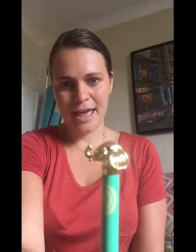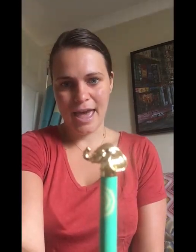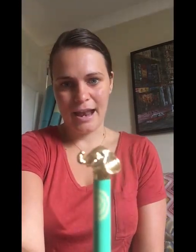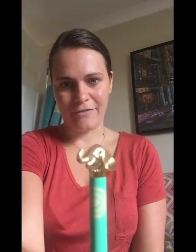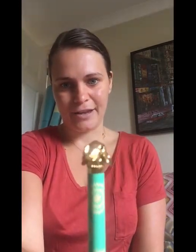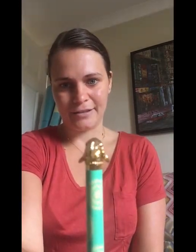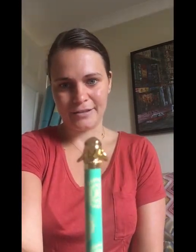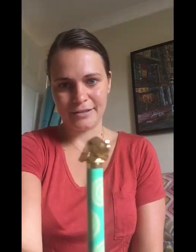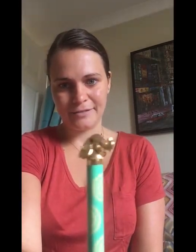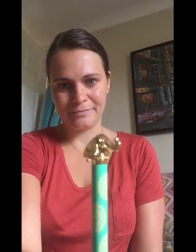elephant.